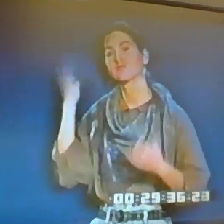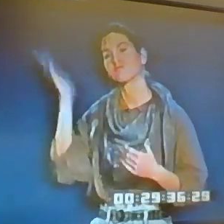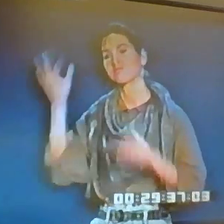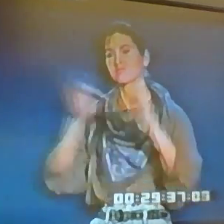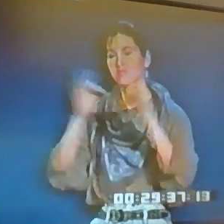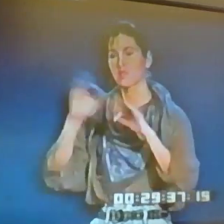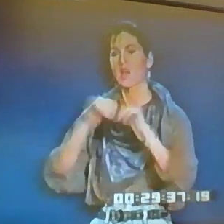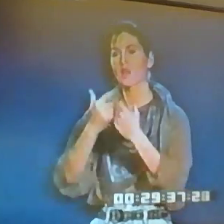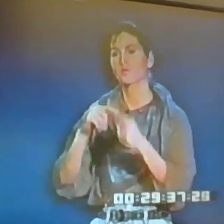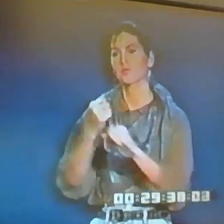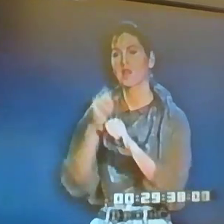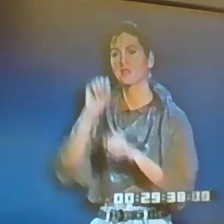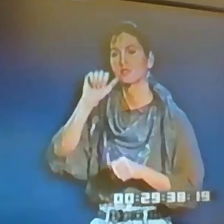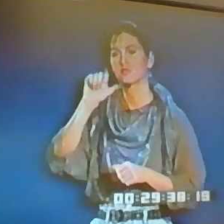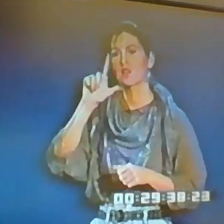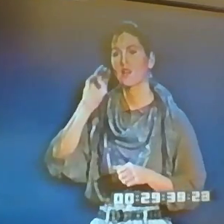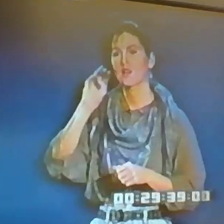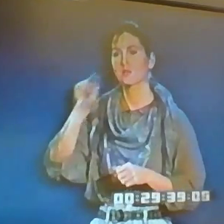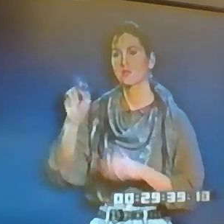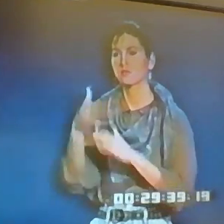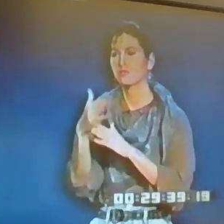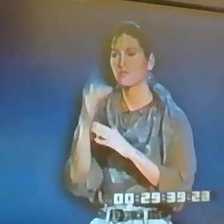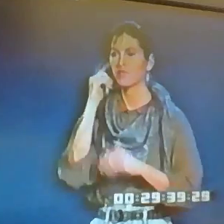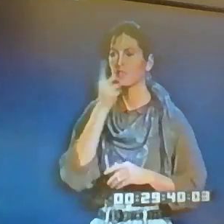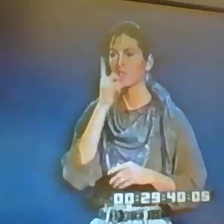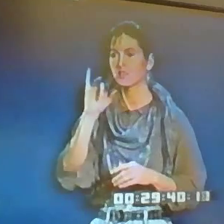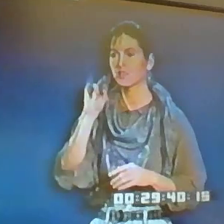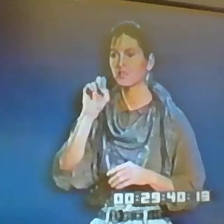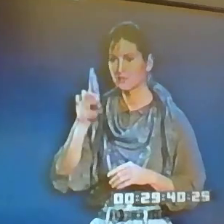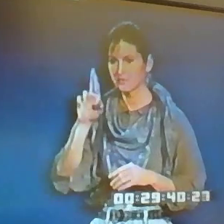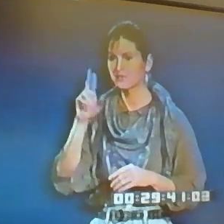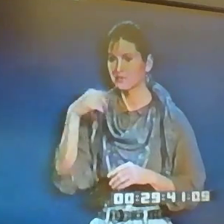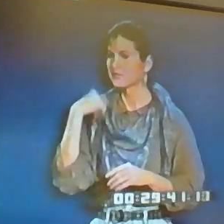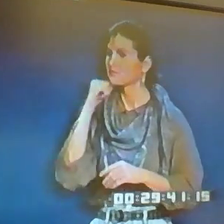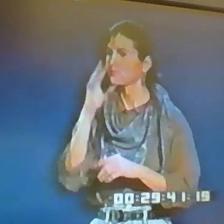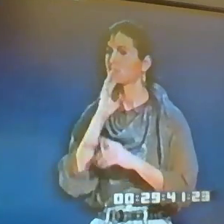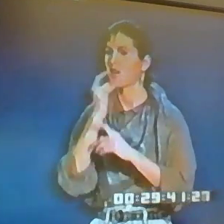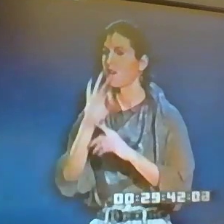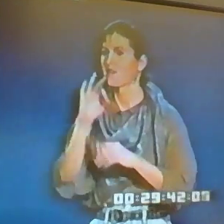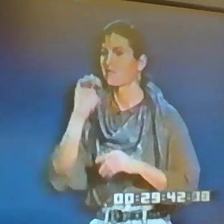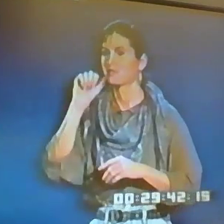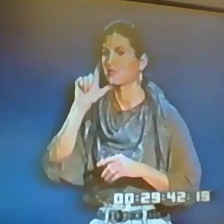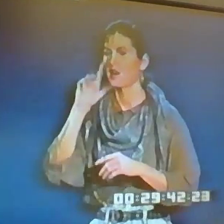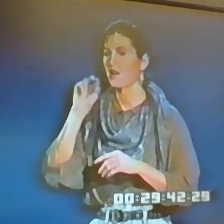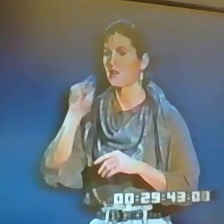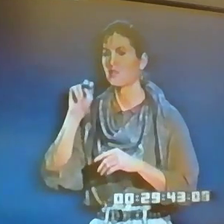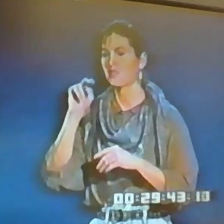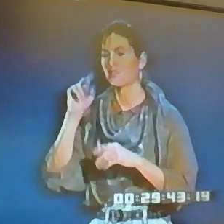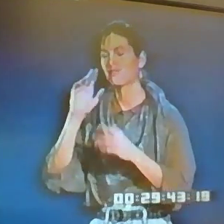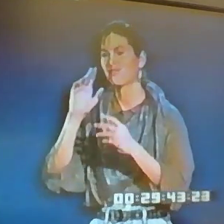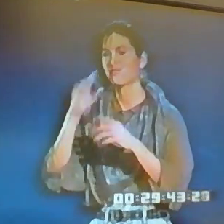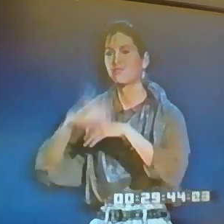Hi, I am the deaf Julia Childs, and today I'm going to show you how to make salmon